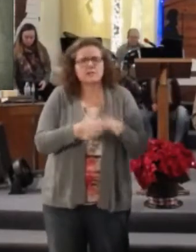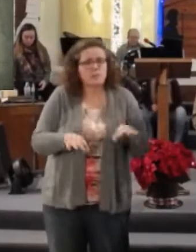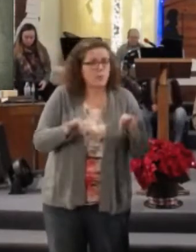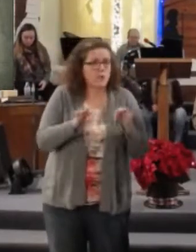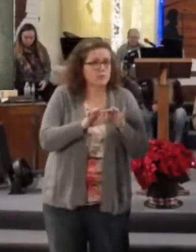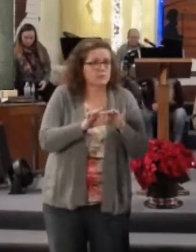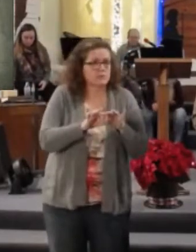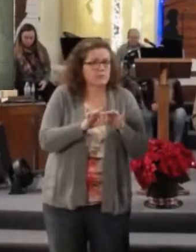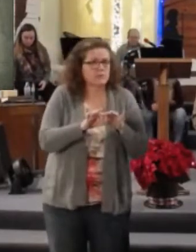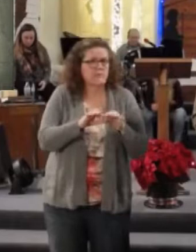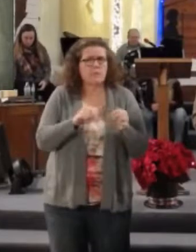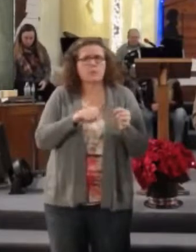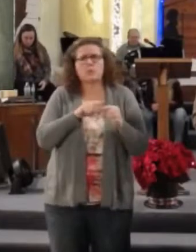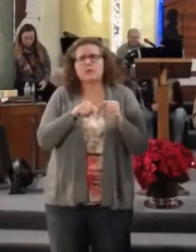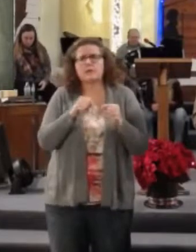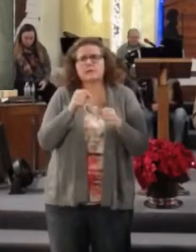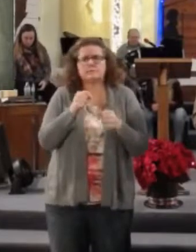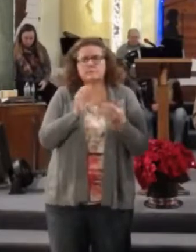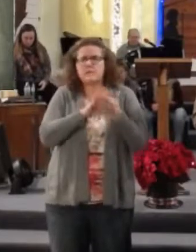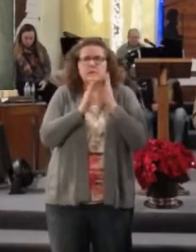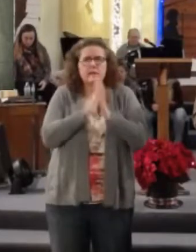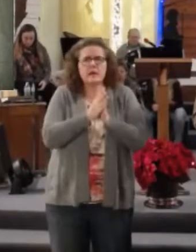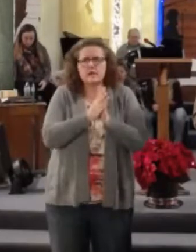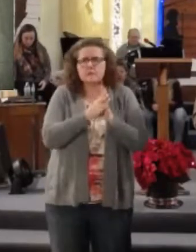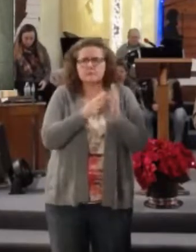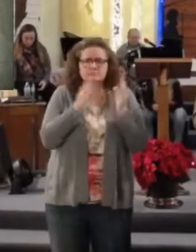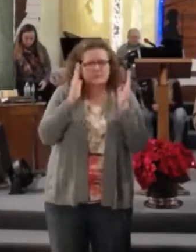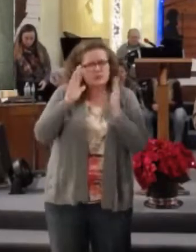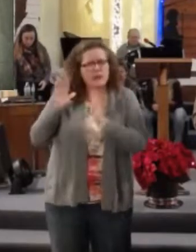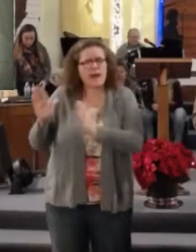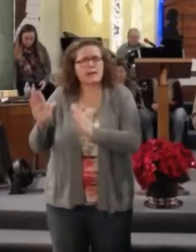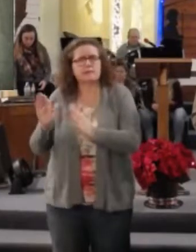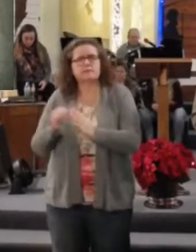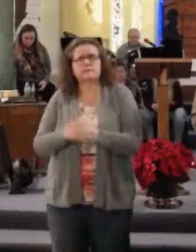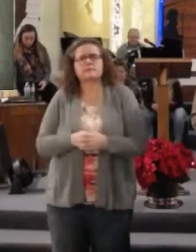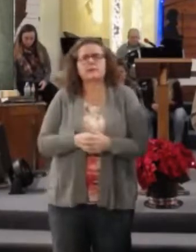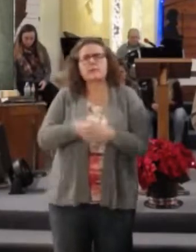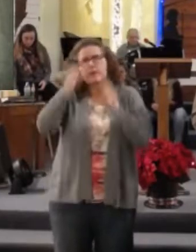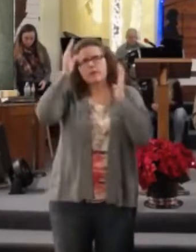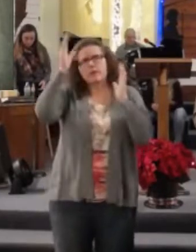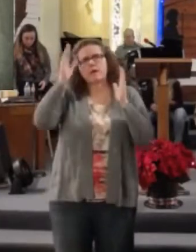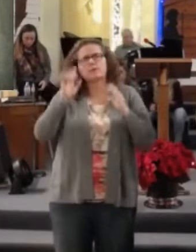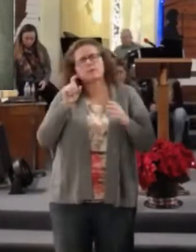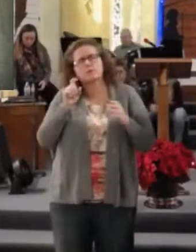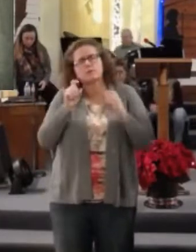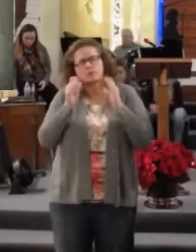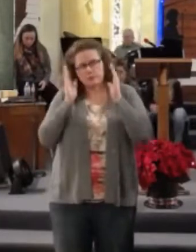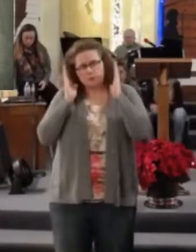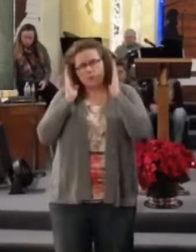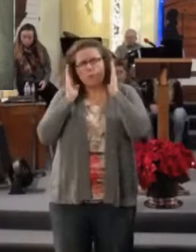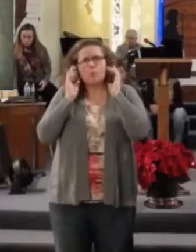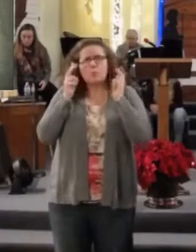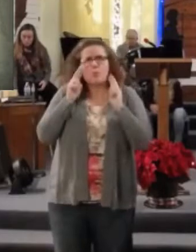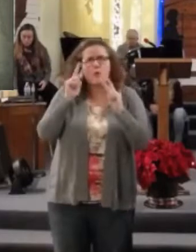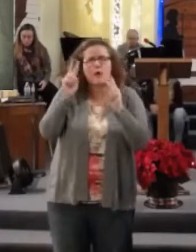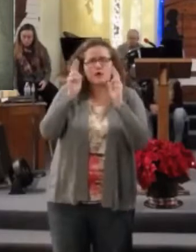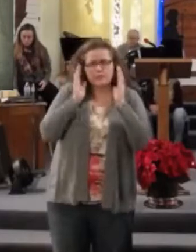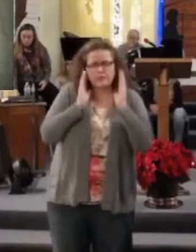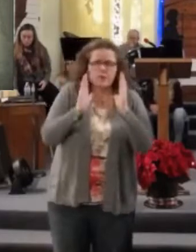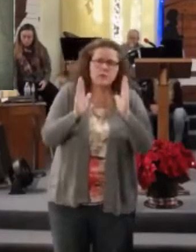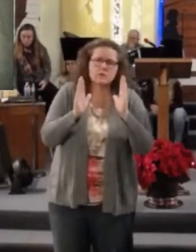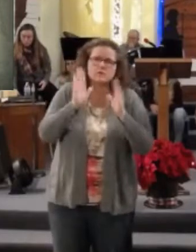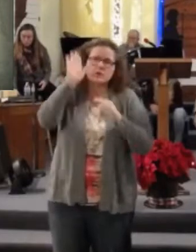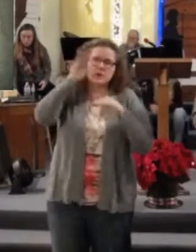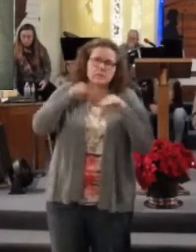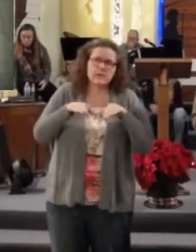in order. So, Father, I'm sorry that we shift our attention from you and your blessings, all the things around